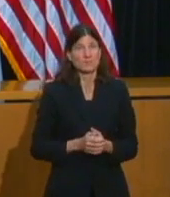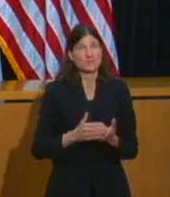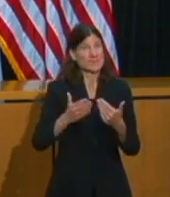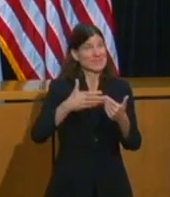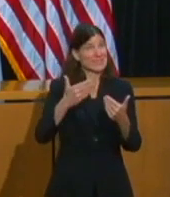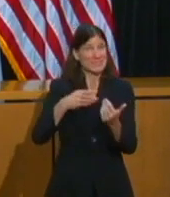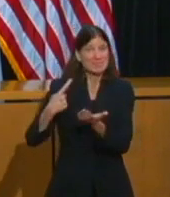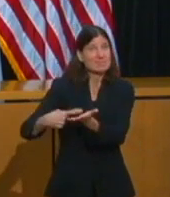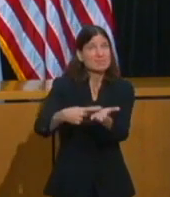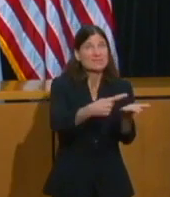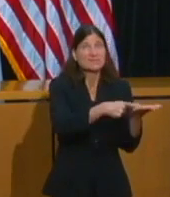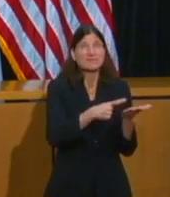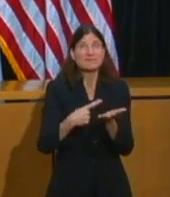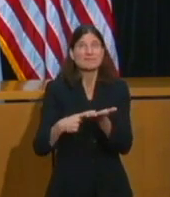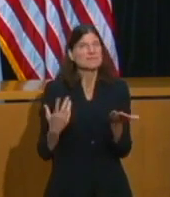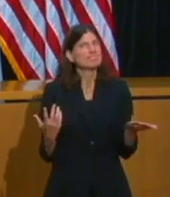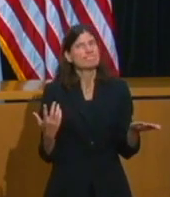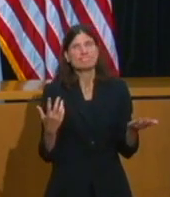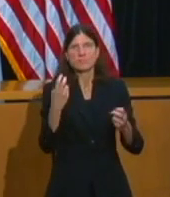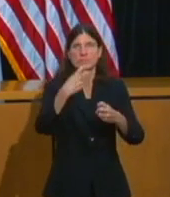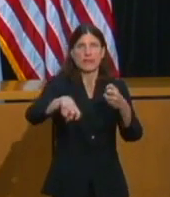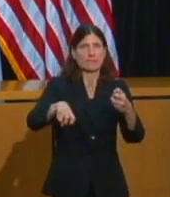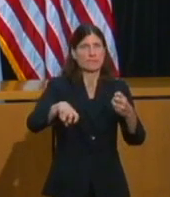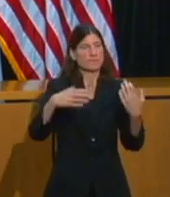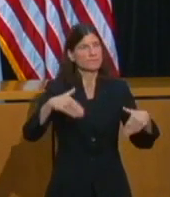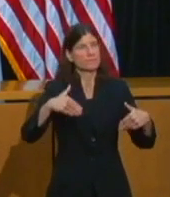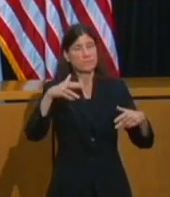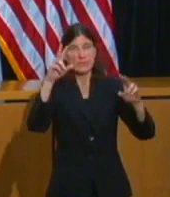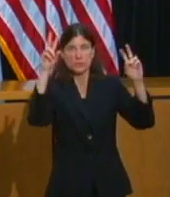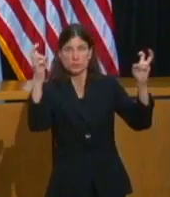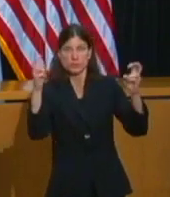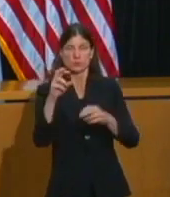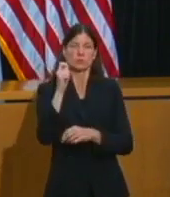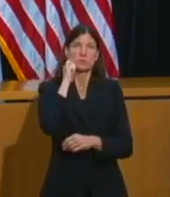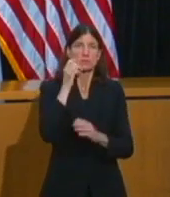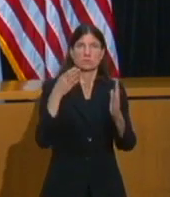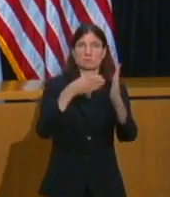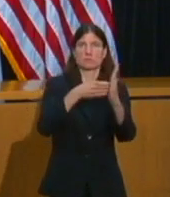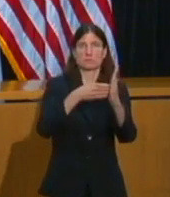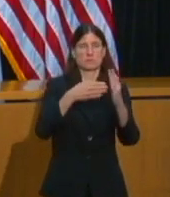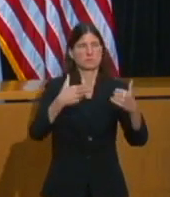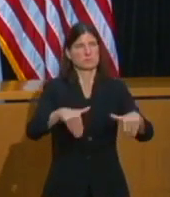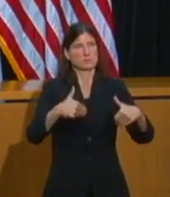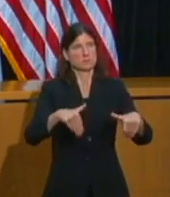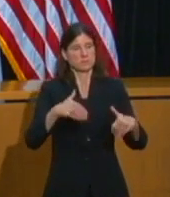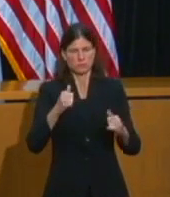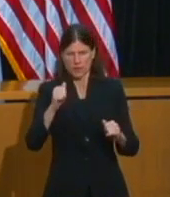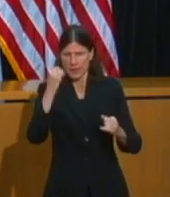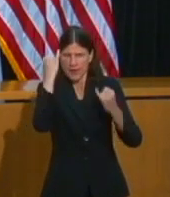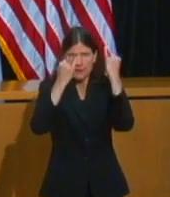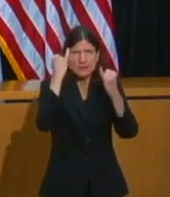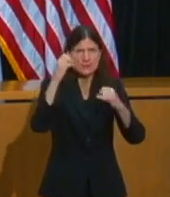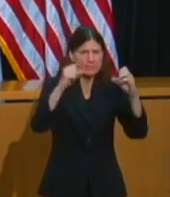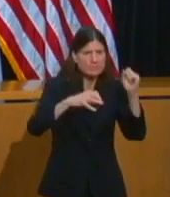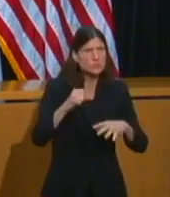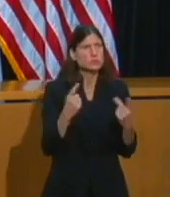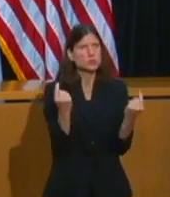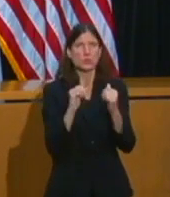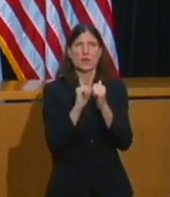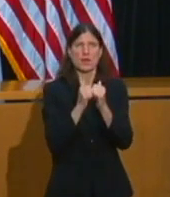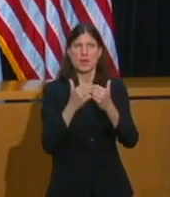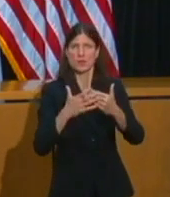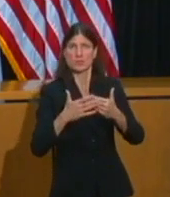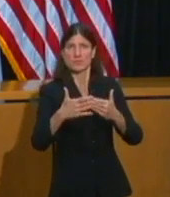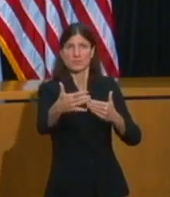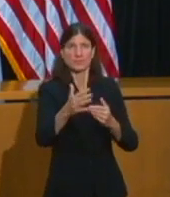ideas, and we intend to pursue those closely. I know this has been a difficult week for many.